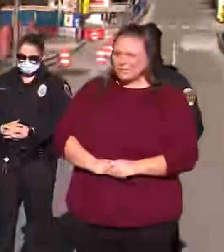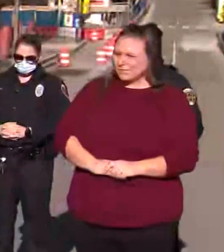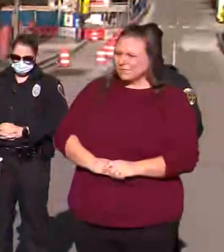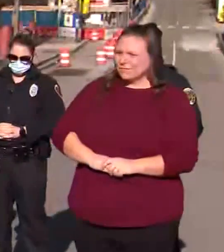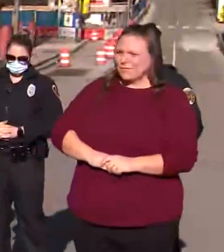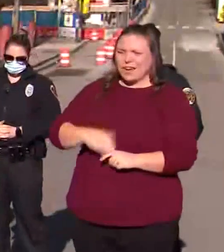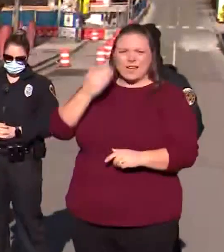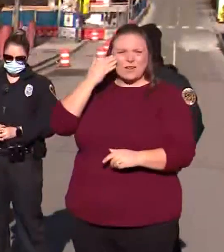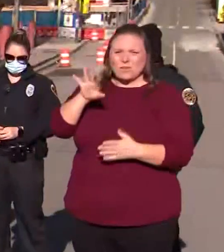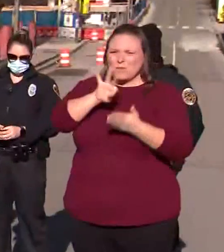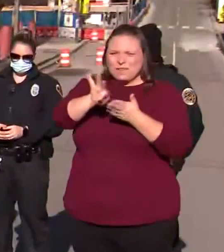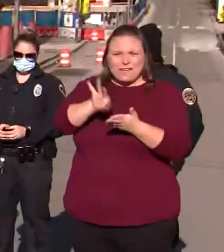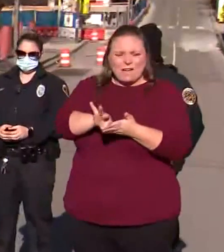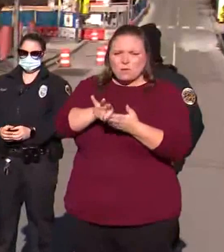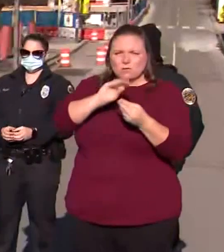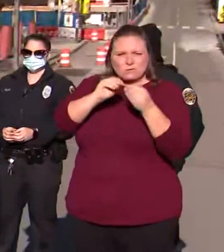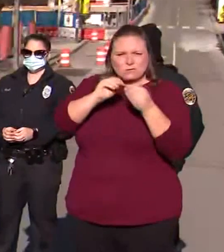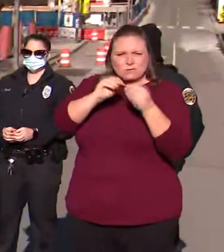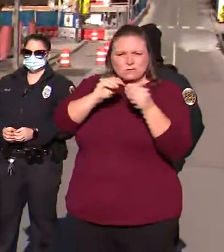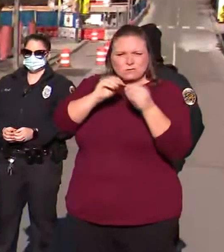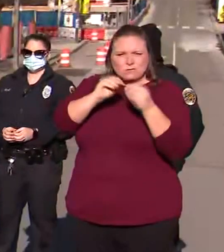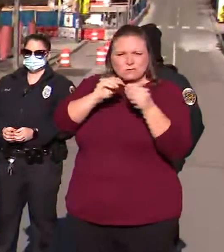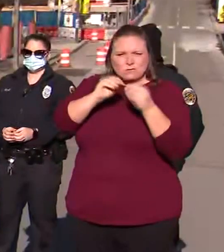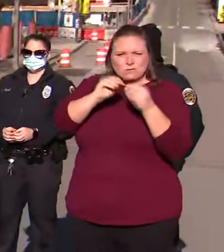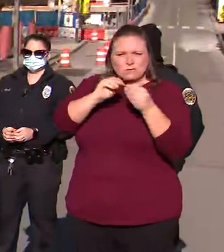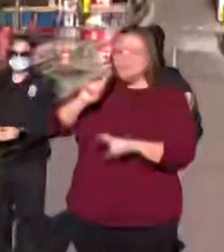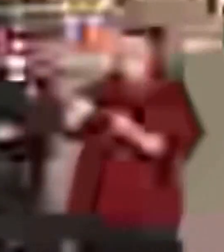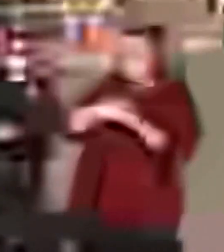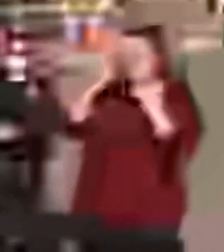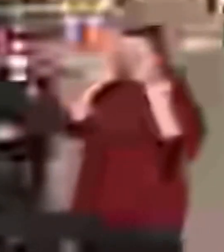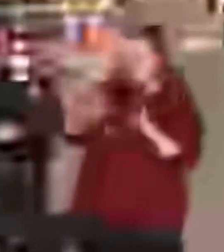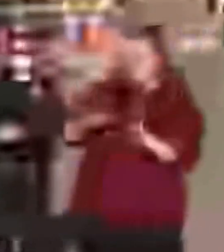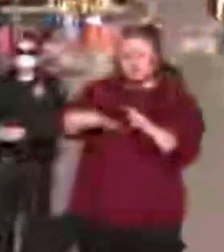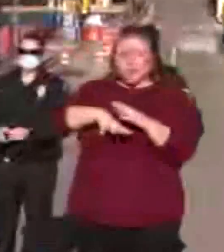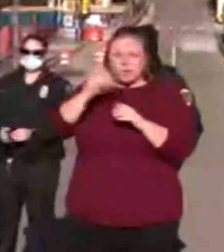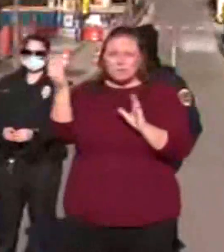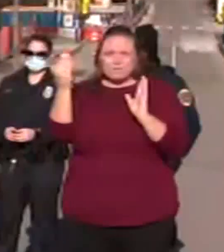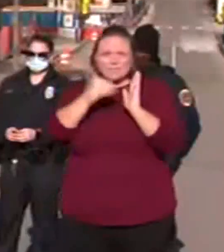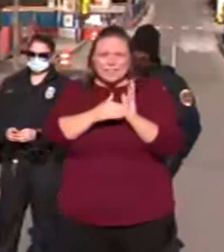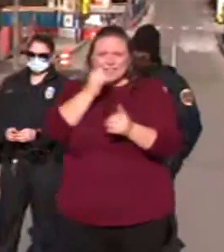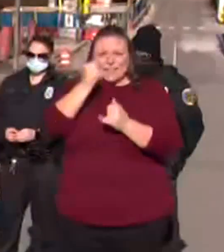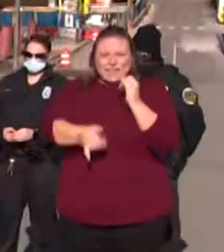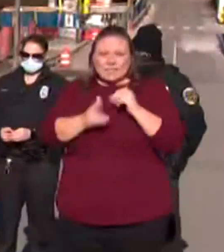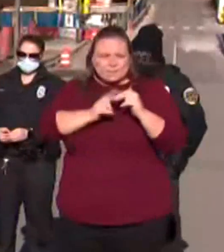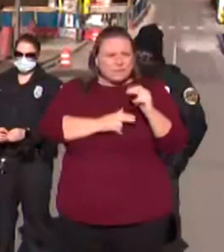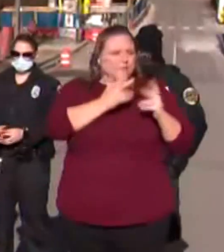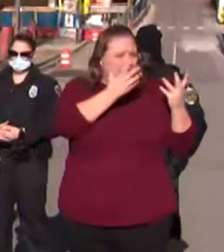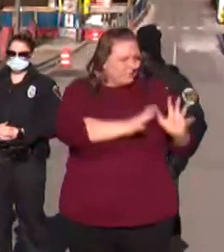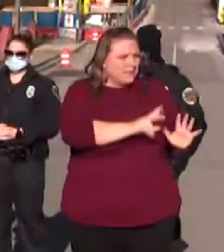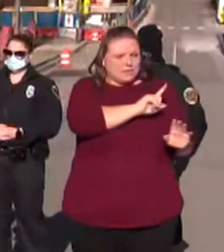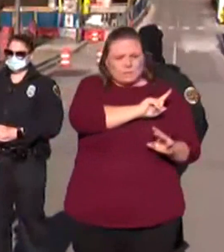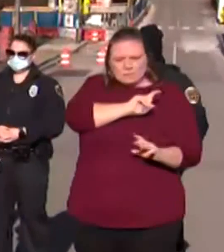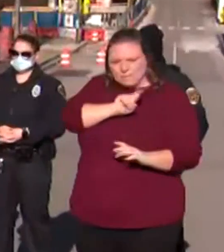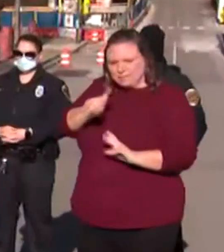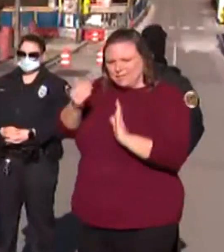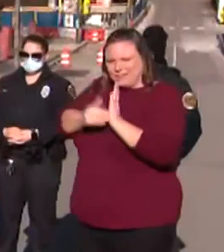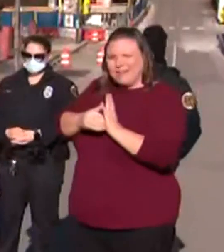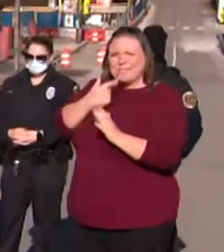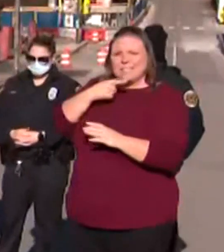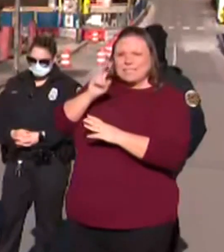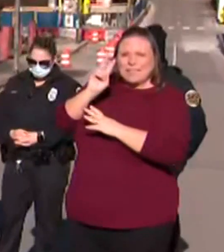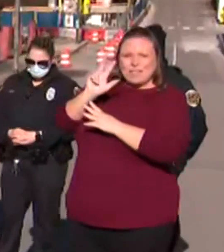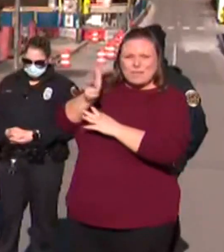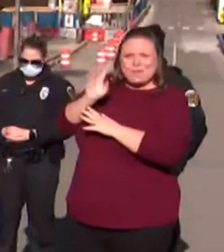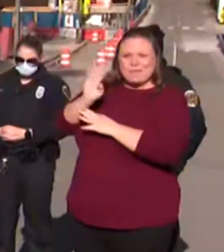the countdown was at that point. I know by the time we made it back outside after the last building we had checked, it was down to 3 or 4